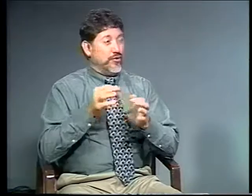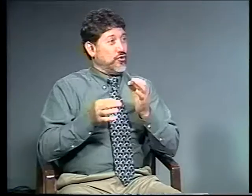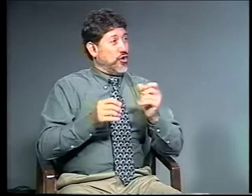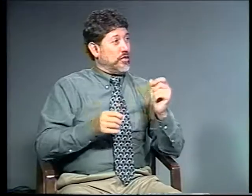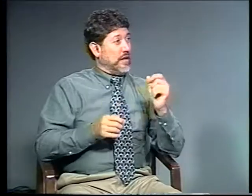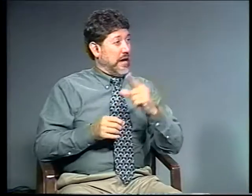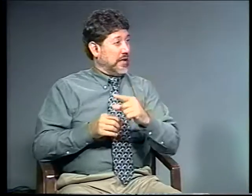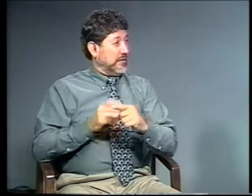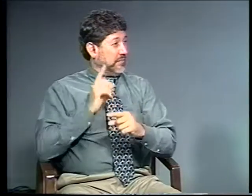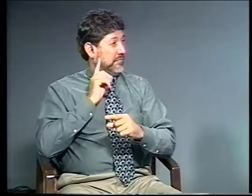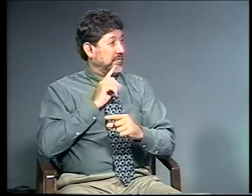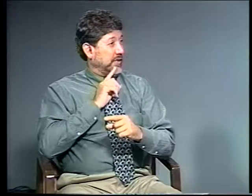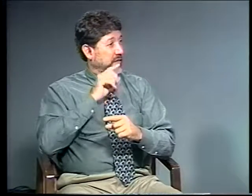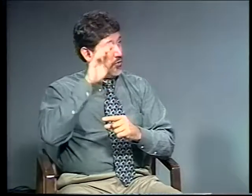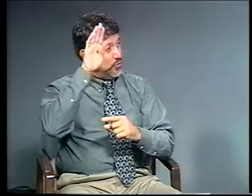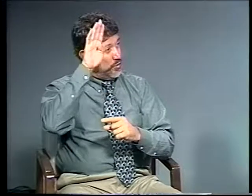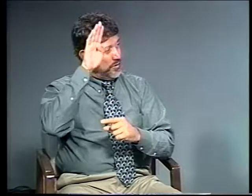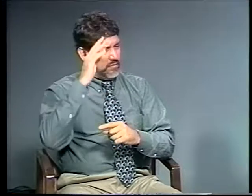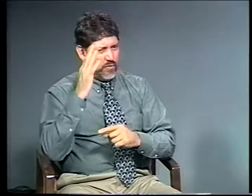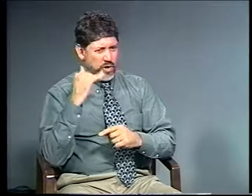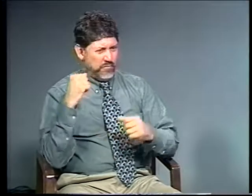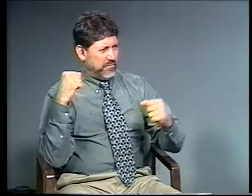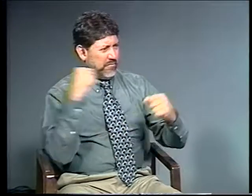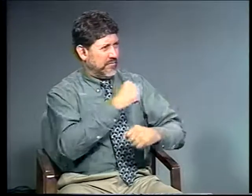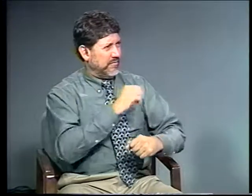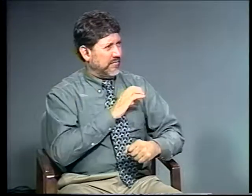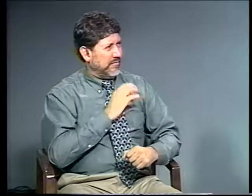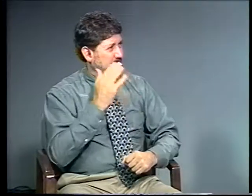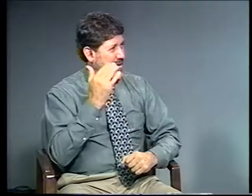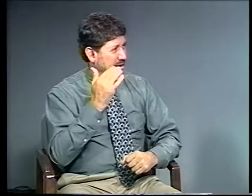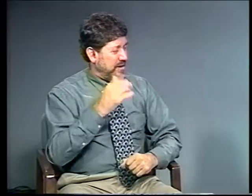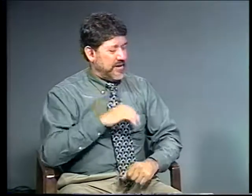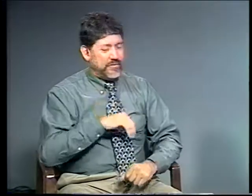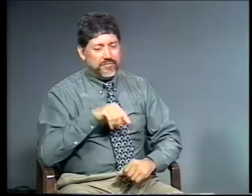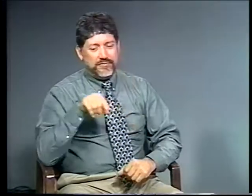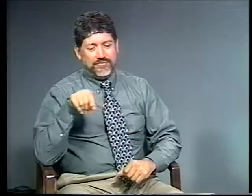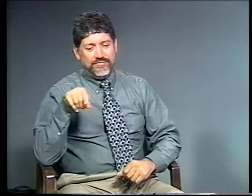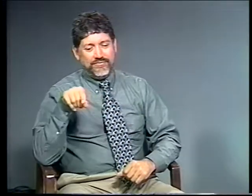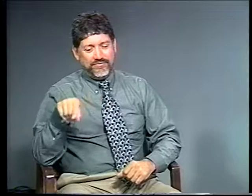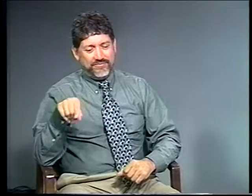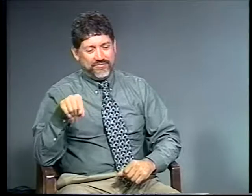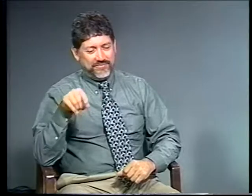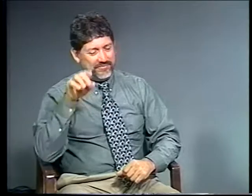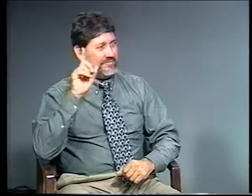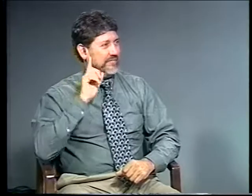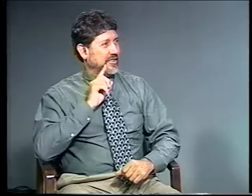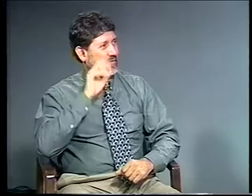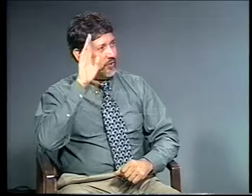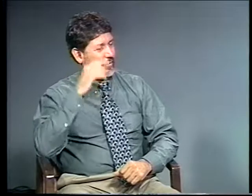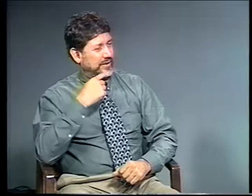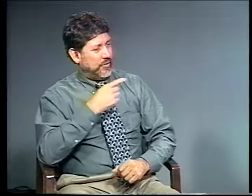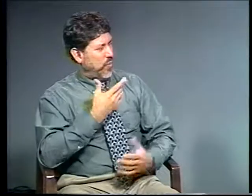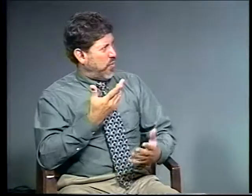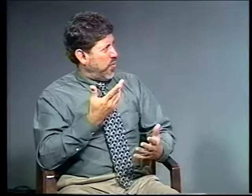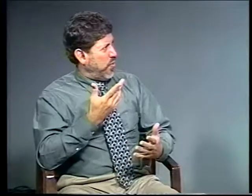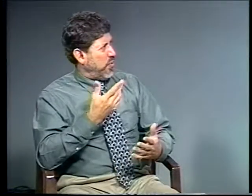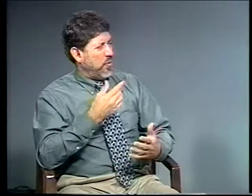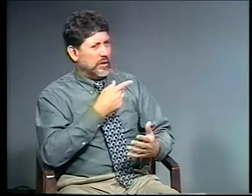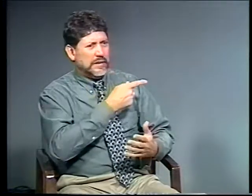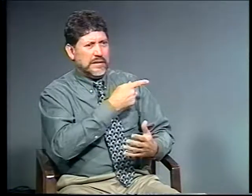In the process of the trial, the deaf defendant from Cuba was asked why he fought with the police officers. And